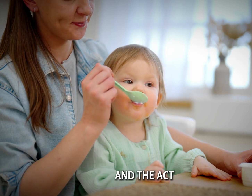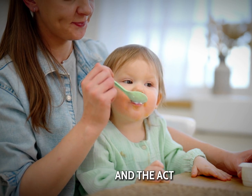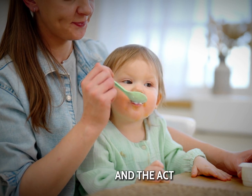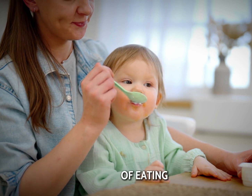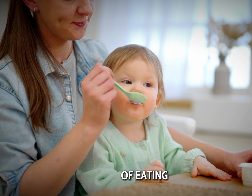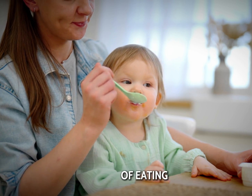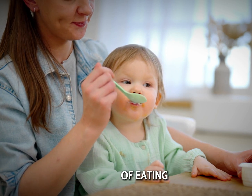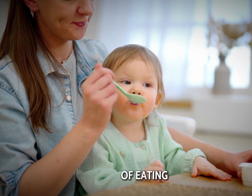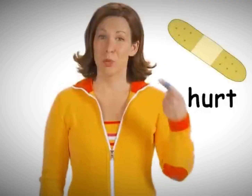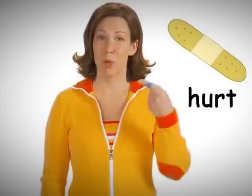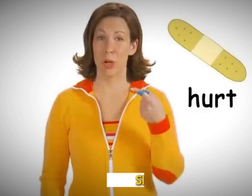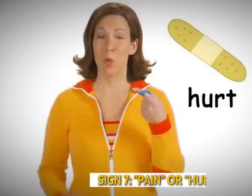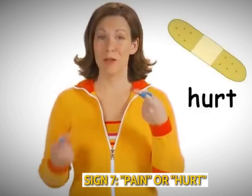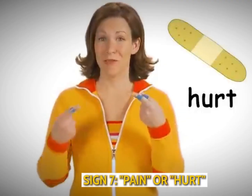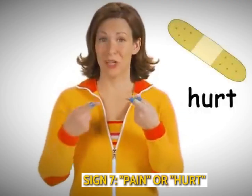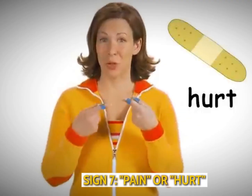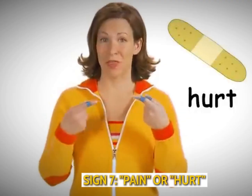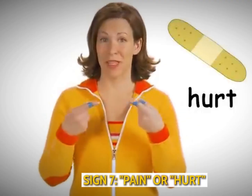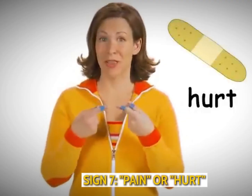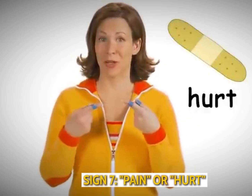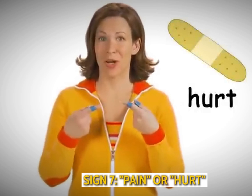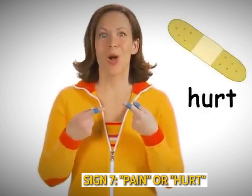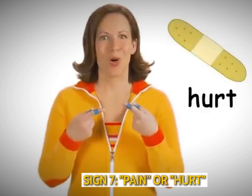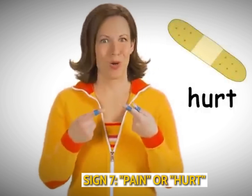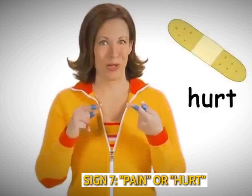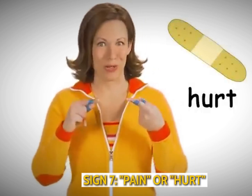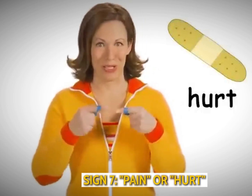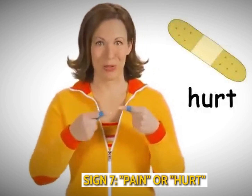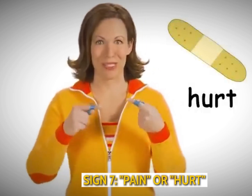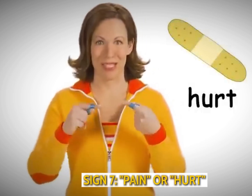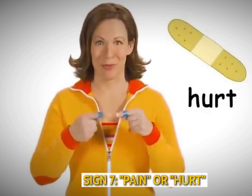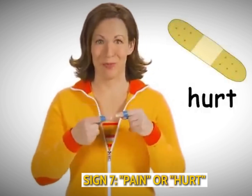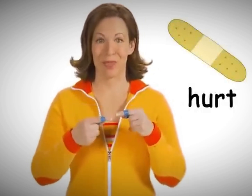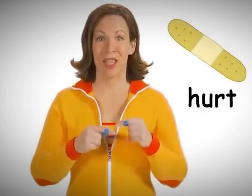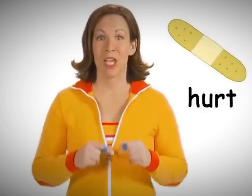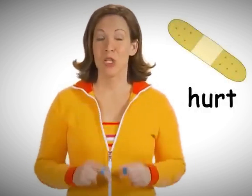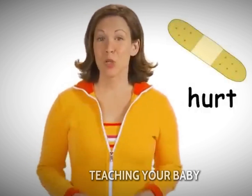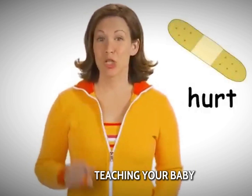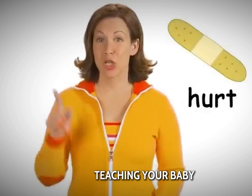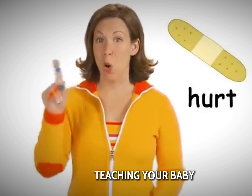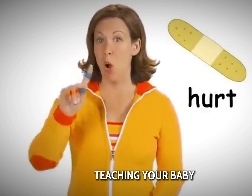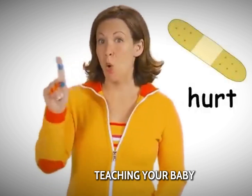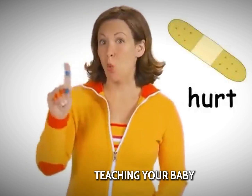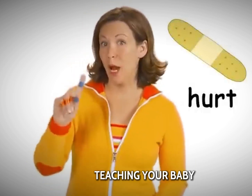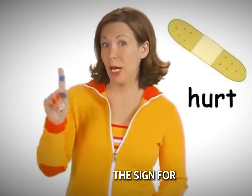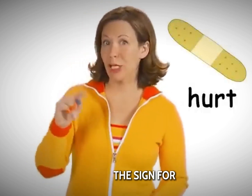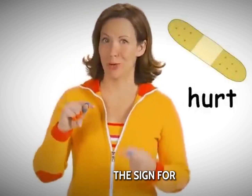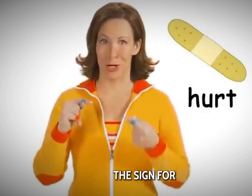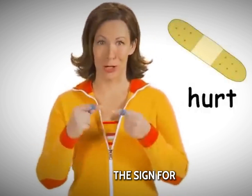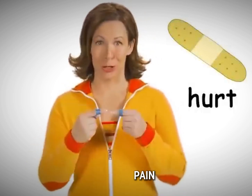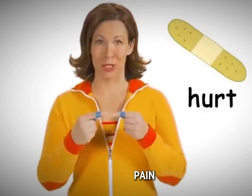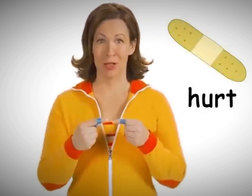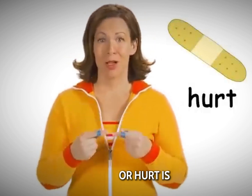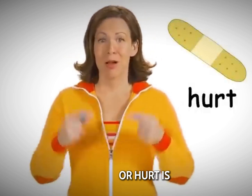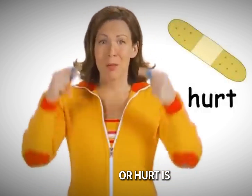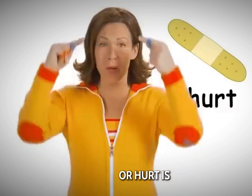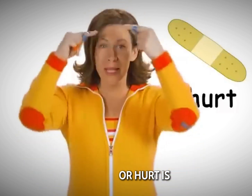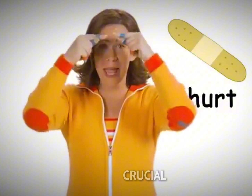of eating. Sign 7. Pain or hurt. Teaching your baby the sign for pain or hurt is crucial